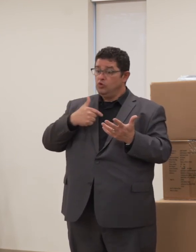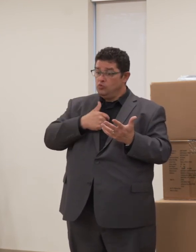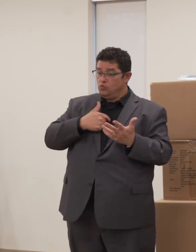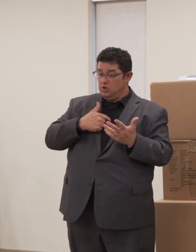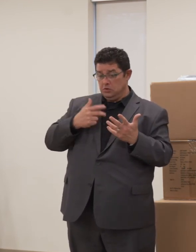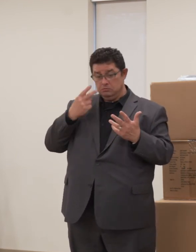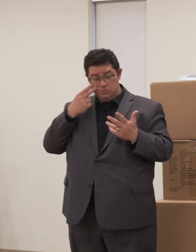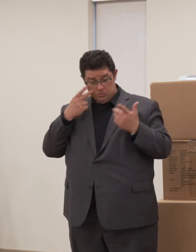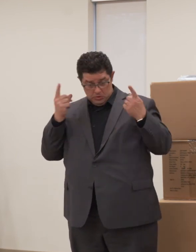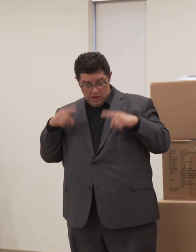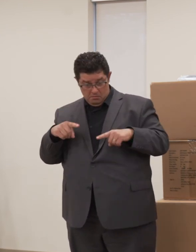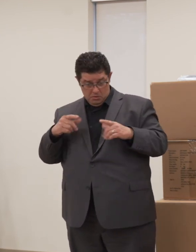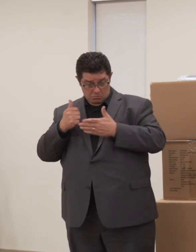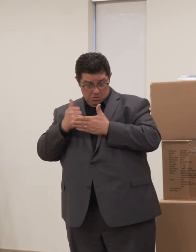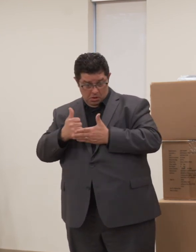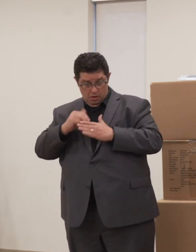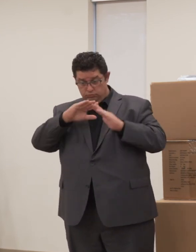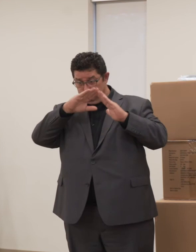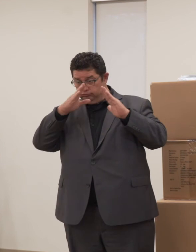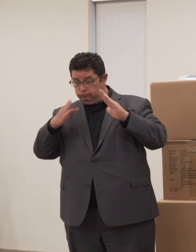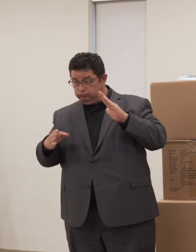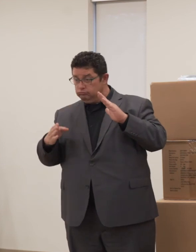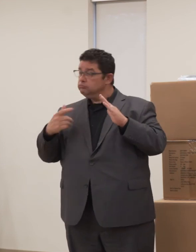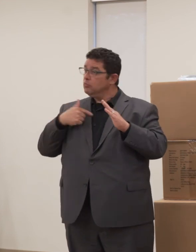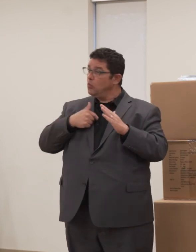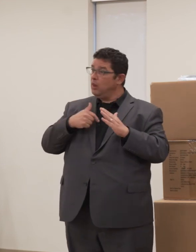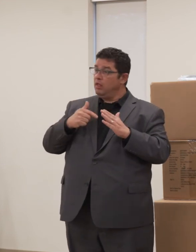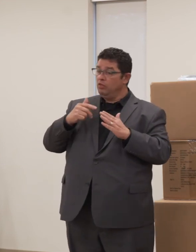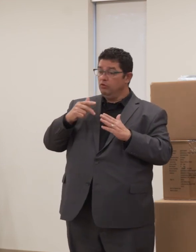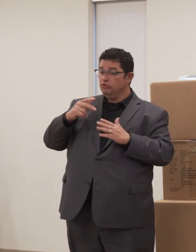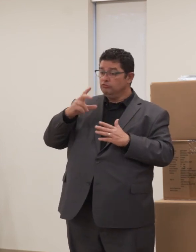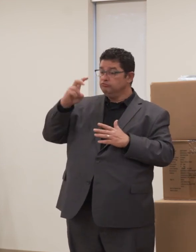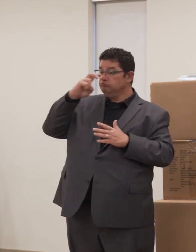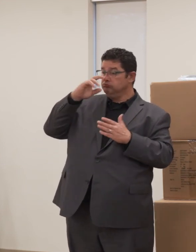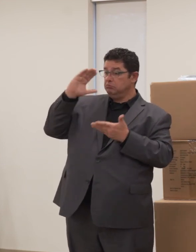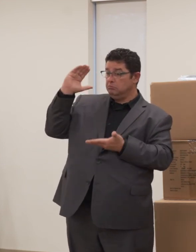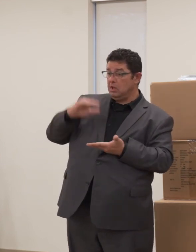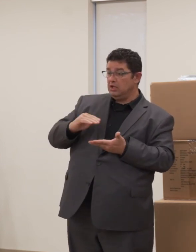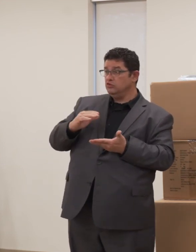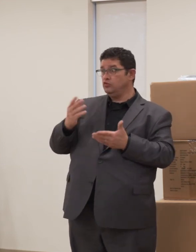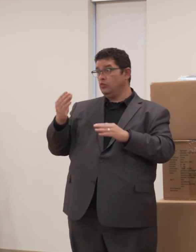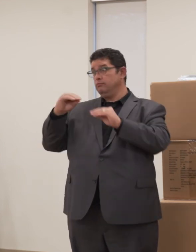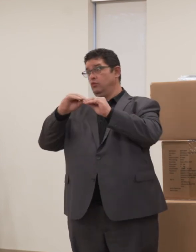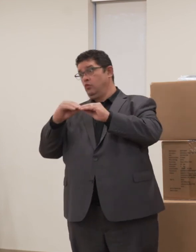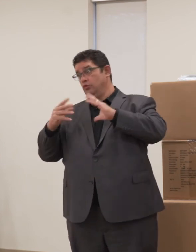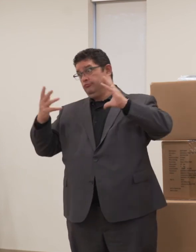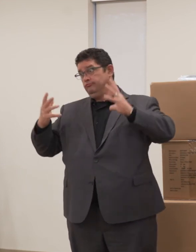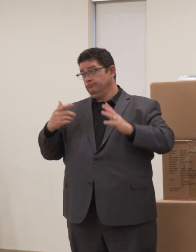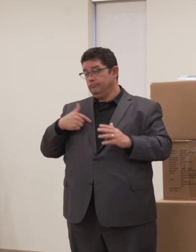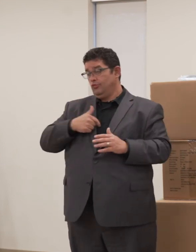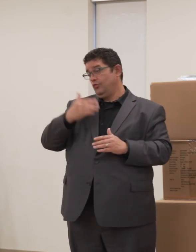tighten them up depending on where COVID goes in the next 4 weeks. But we know we have some challenging times ahead of us.